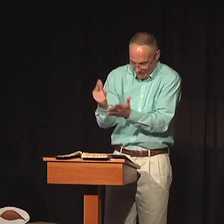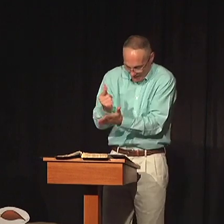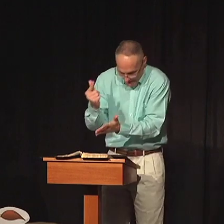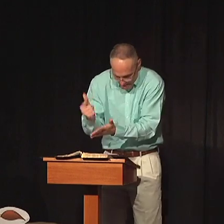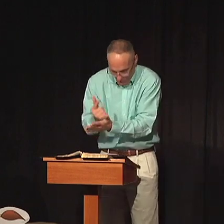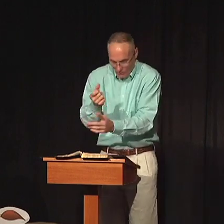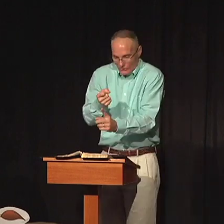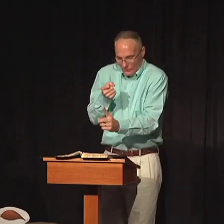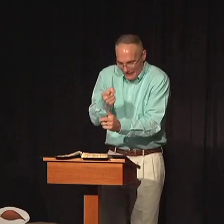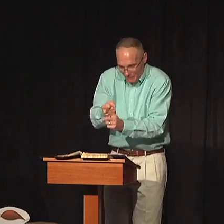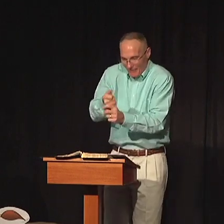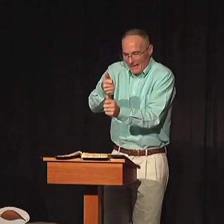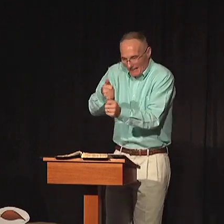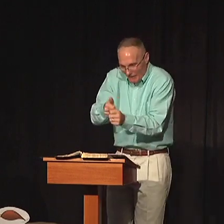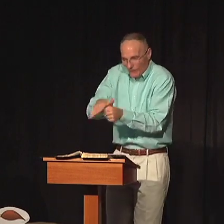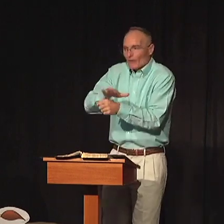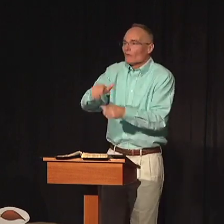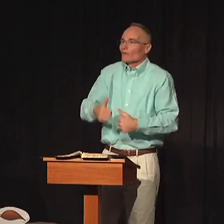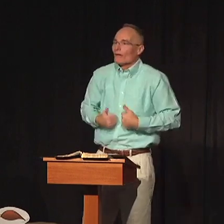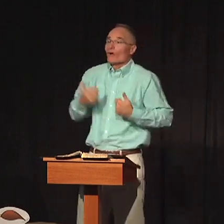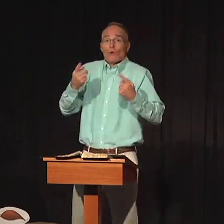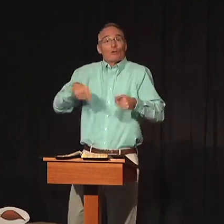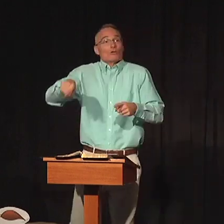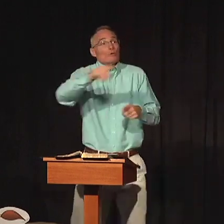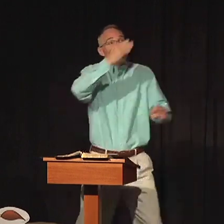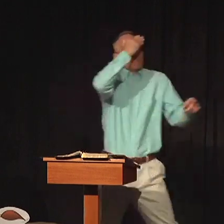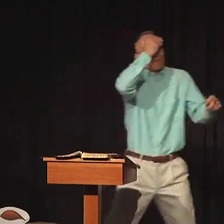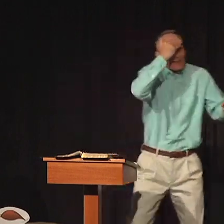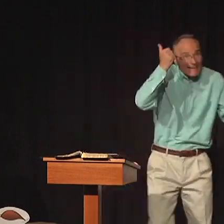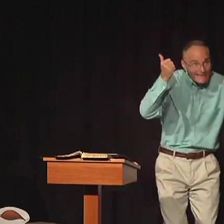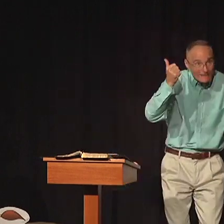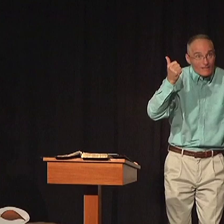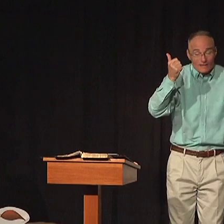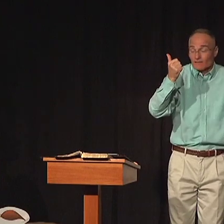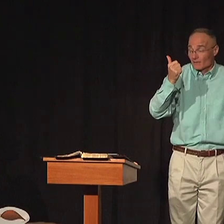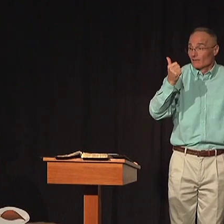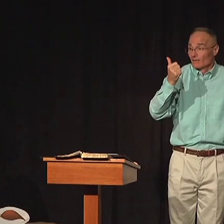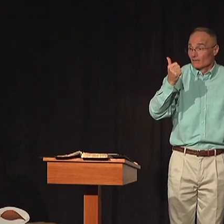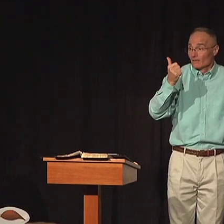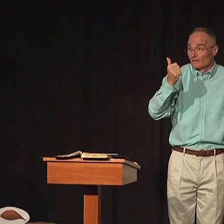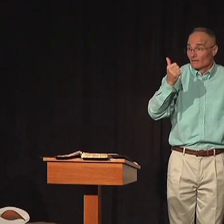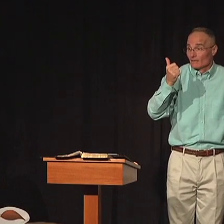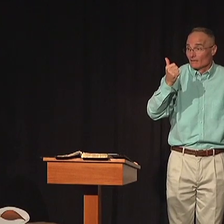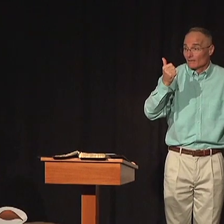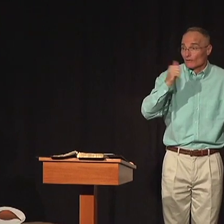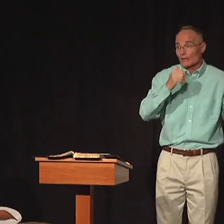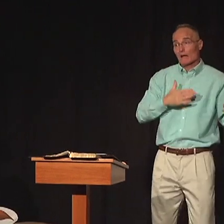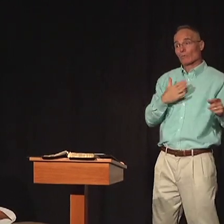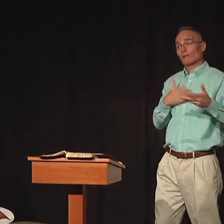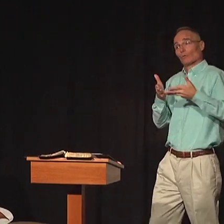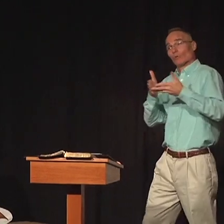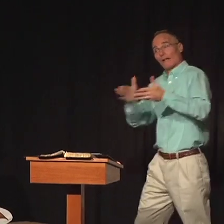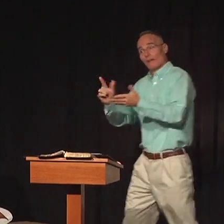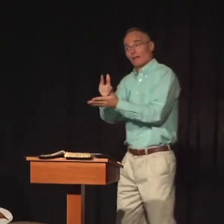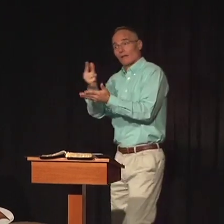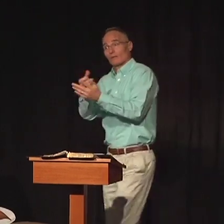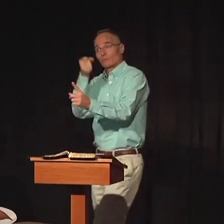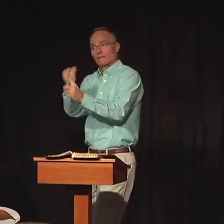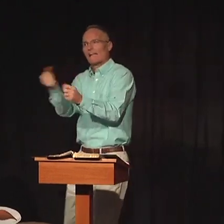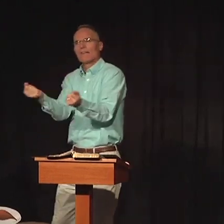Don't allow the gospel, allow it to impact every area of your life so you don't forget. If